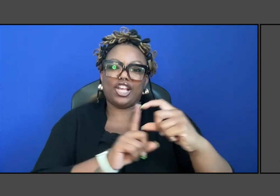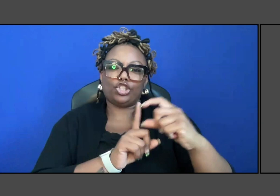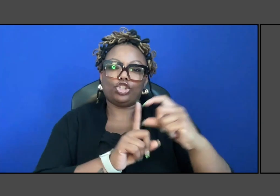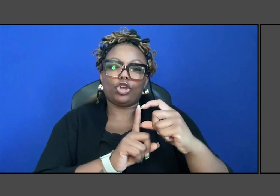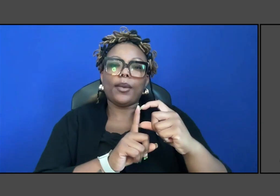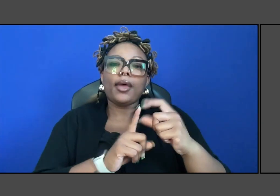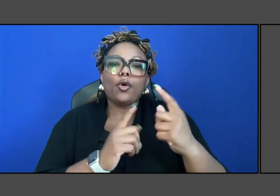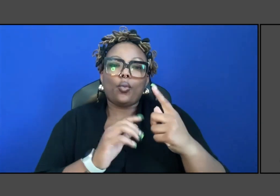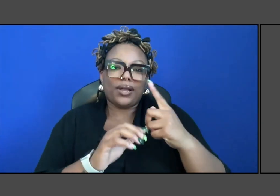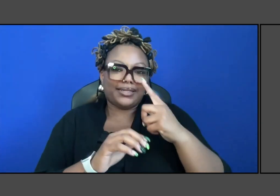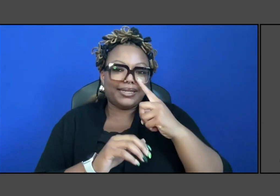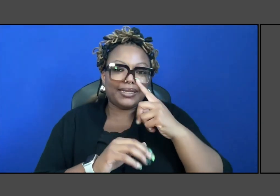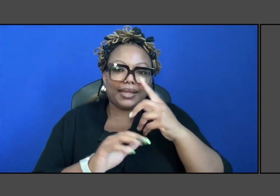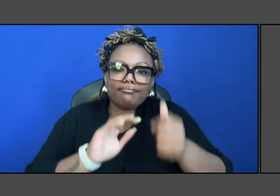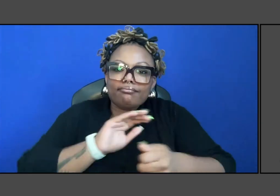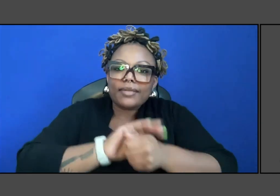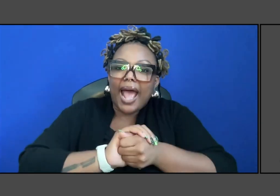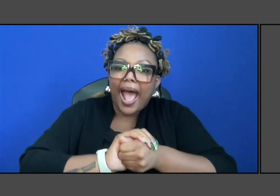Sovereignty.